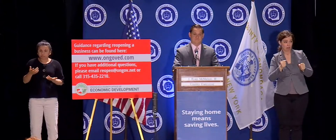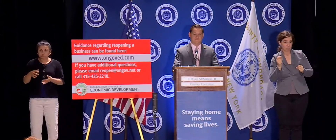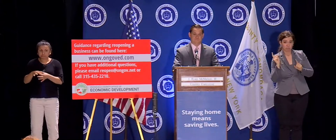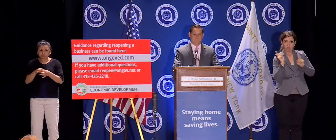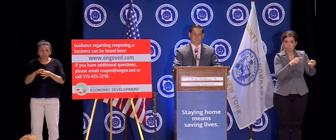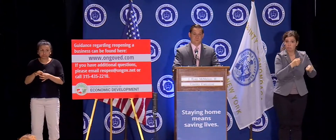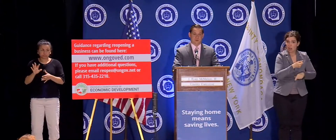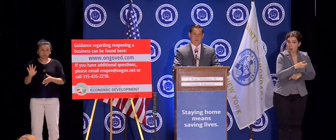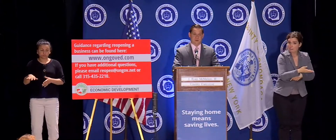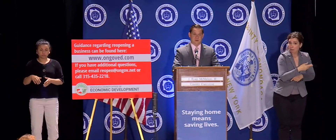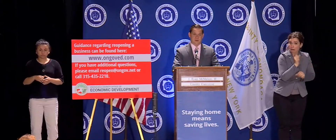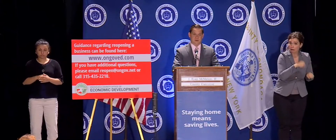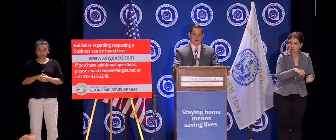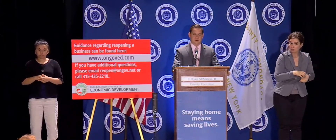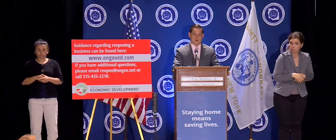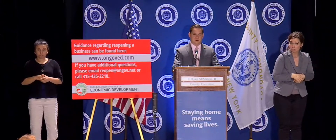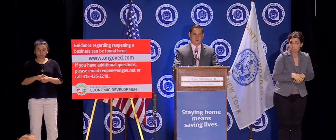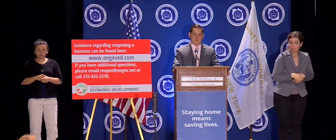detail,